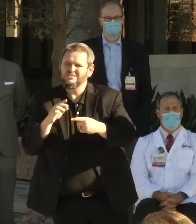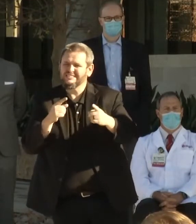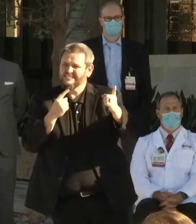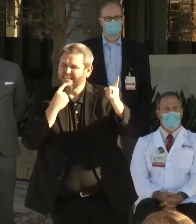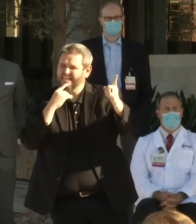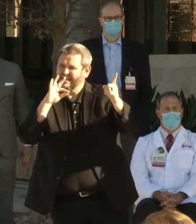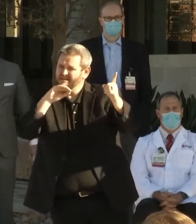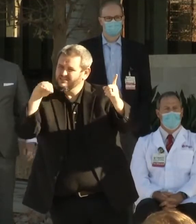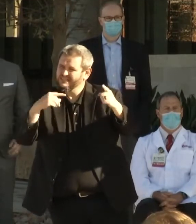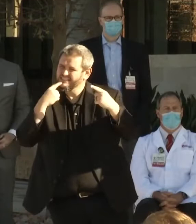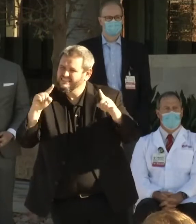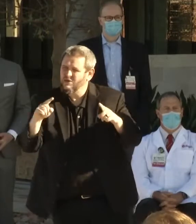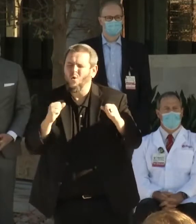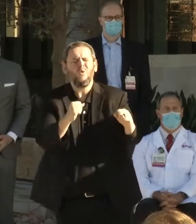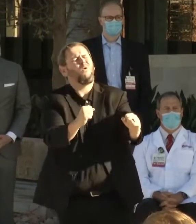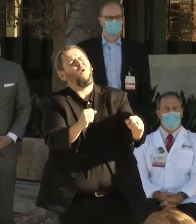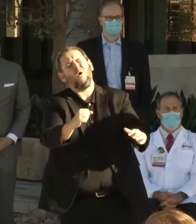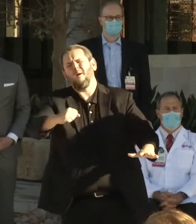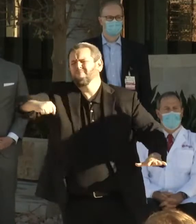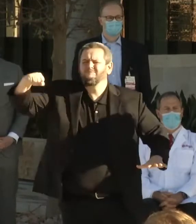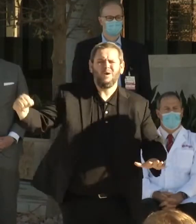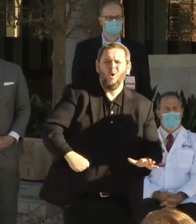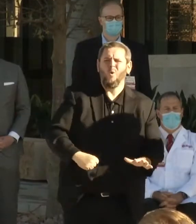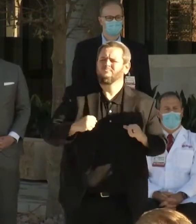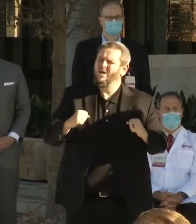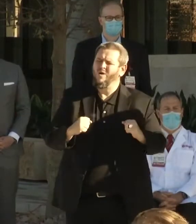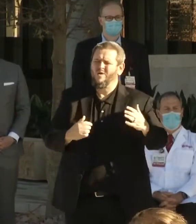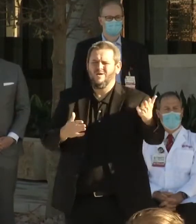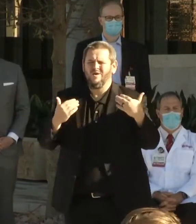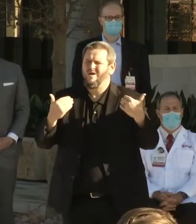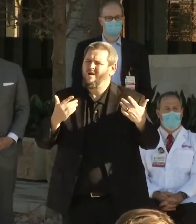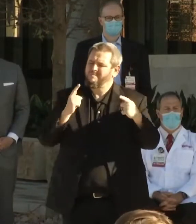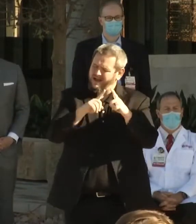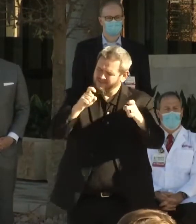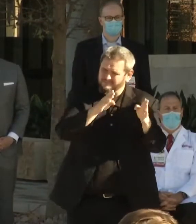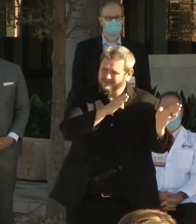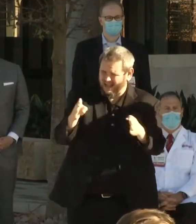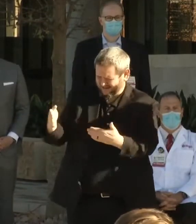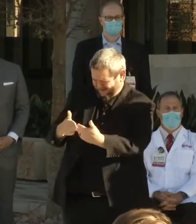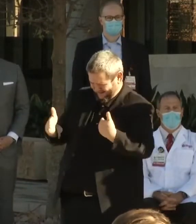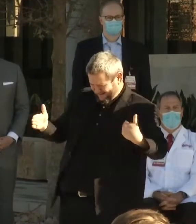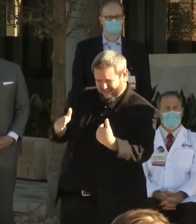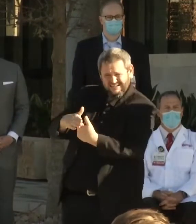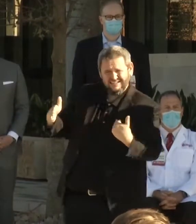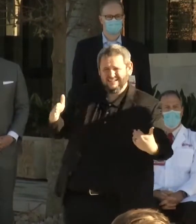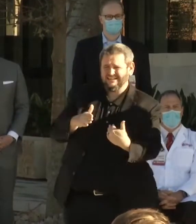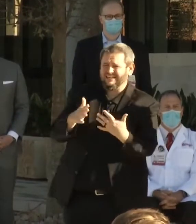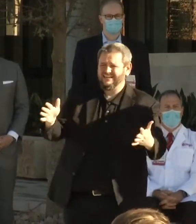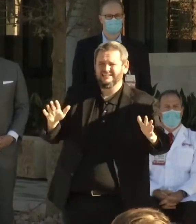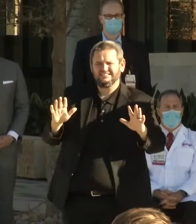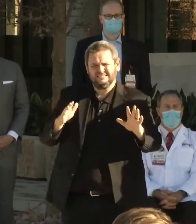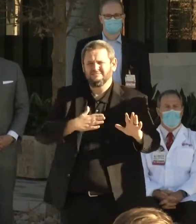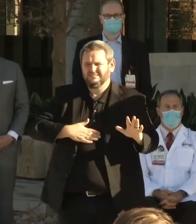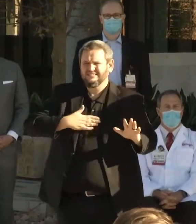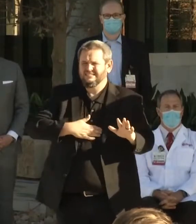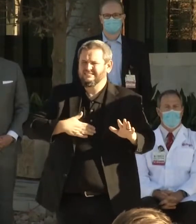excited about some of those things coming in. We got a great plan to get that out to Oklahomans, and I believe Oklahomans are going to do the right thing.